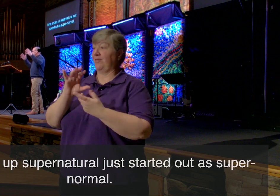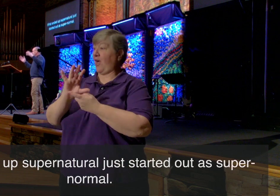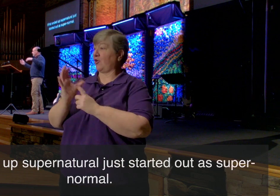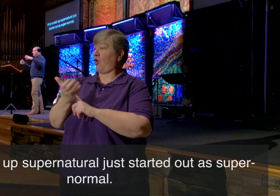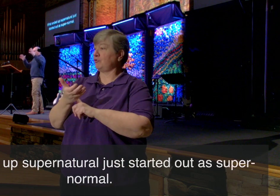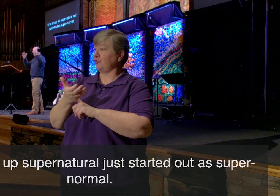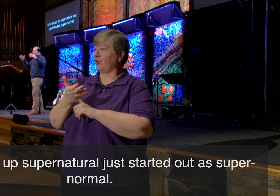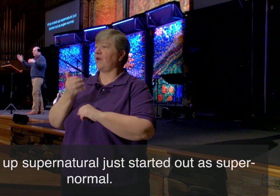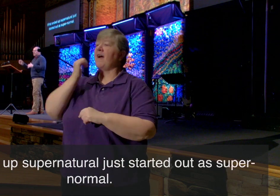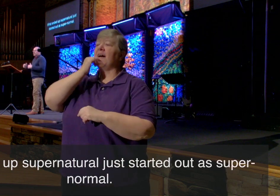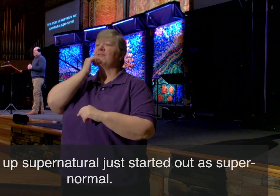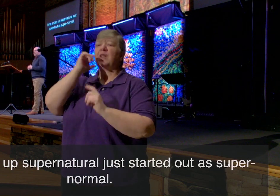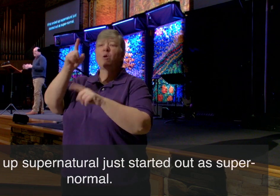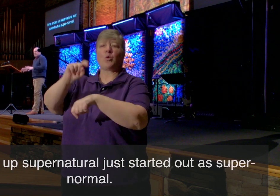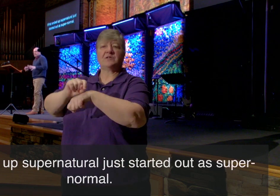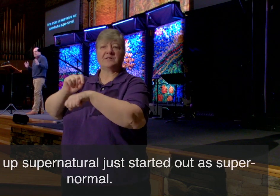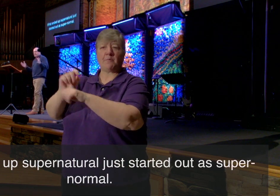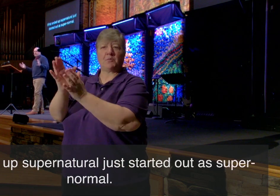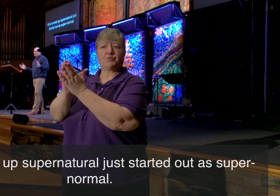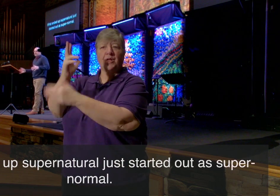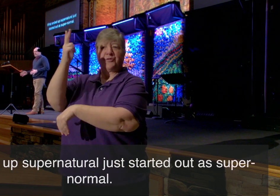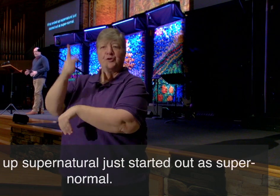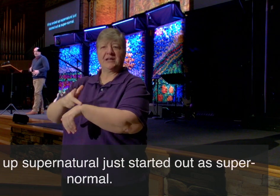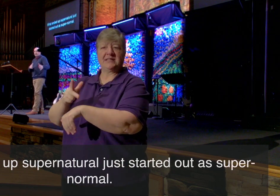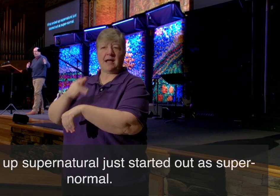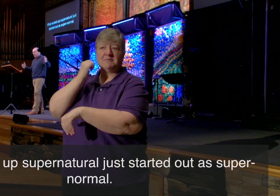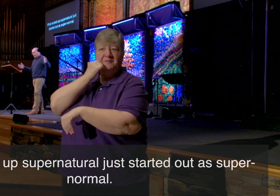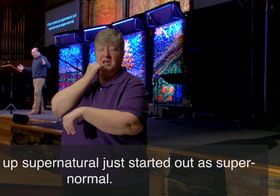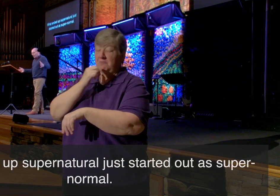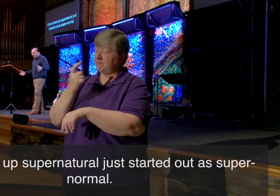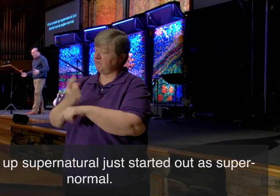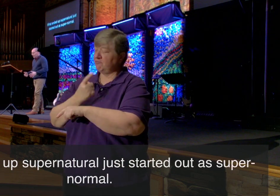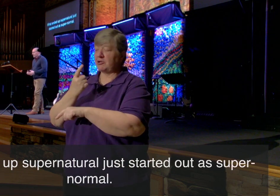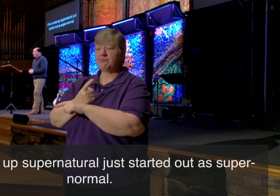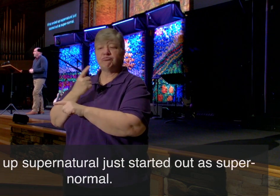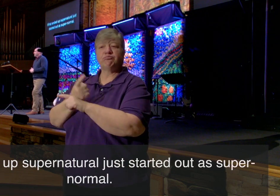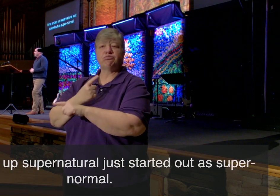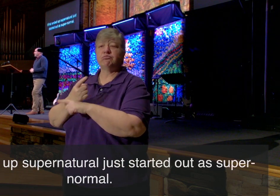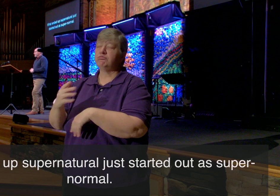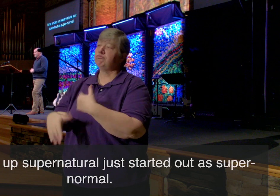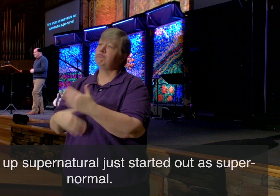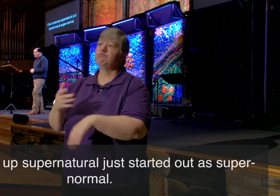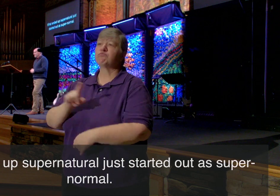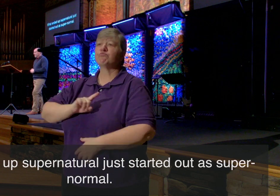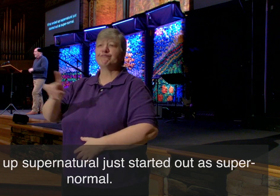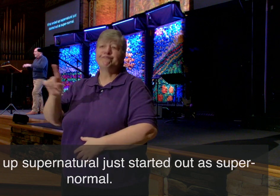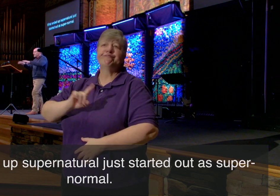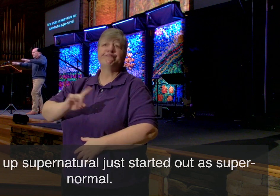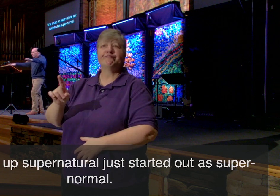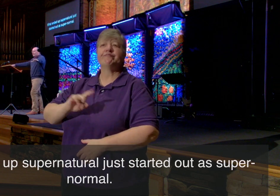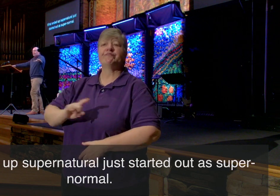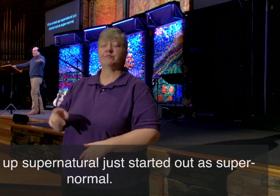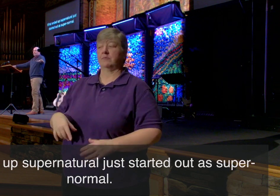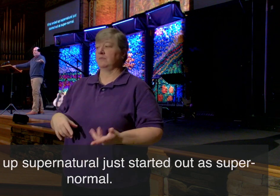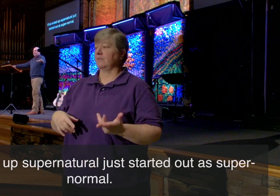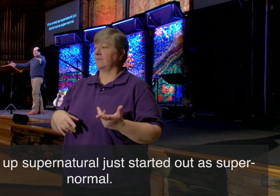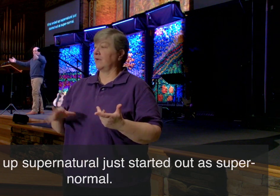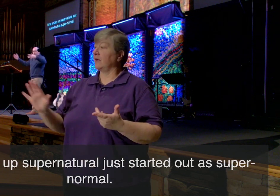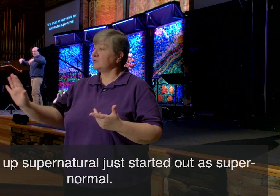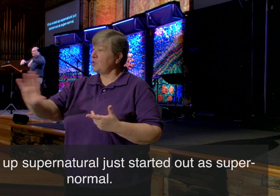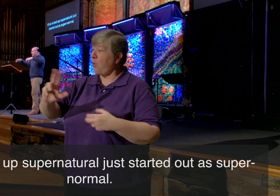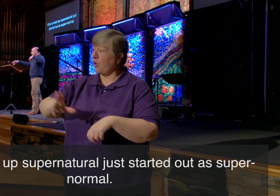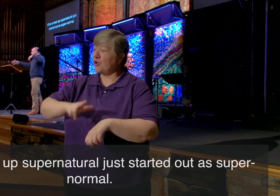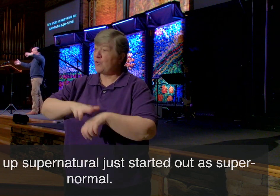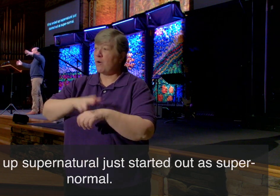that culture, they would go to the temple every day, pray 3 times a day. That's what they did. It's just their normal routine. And it's in